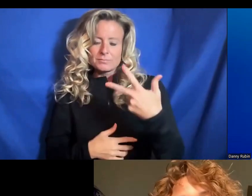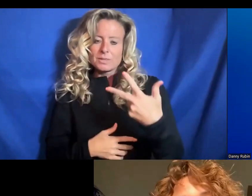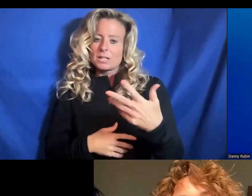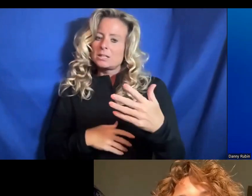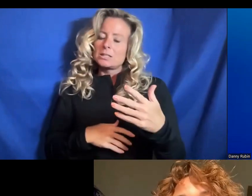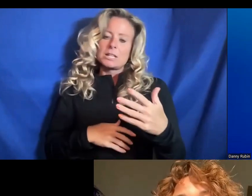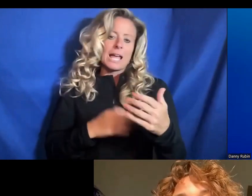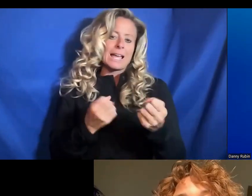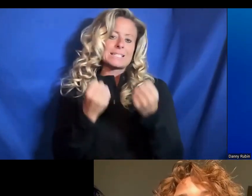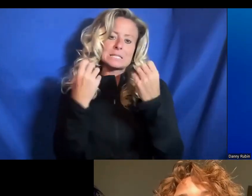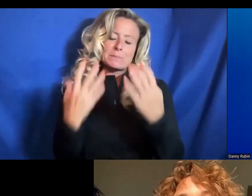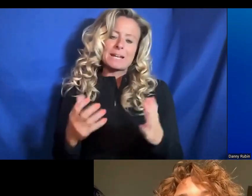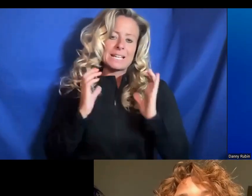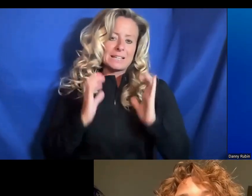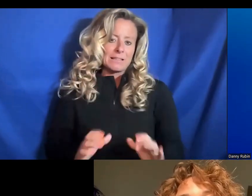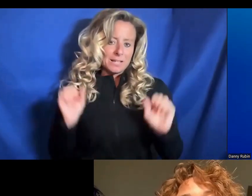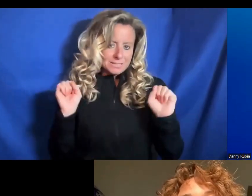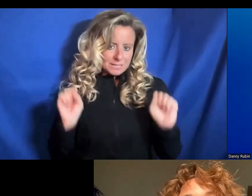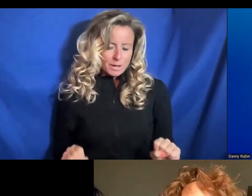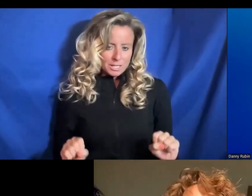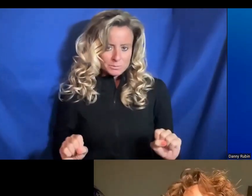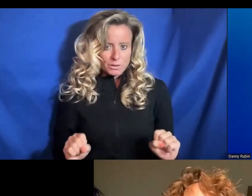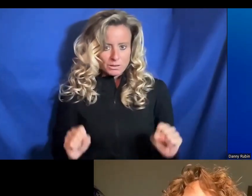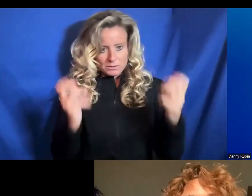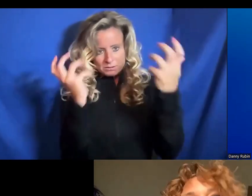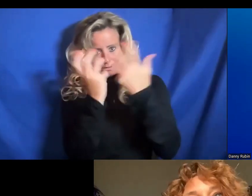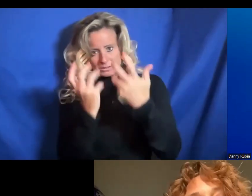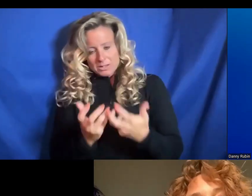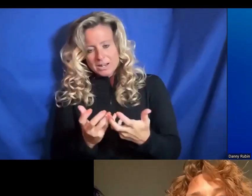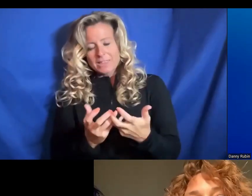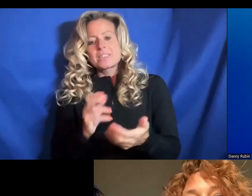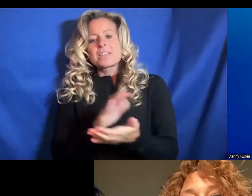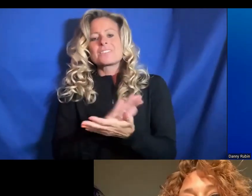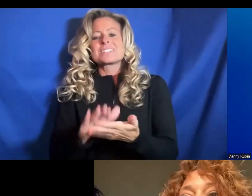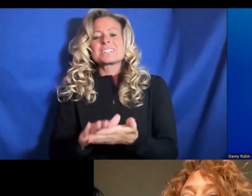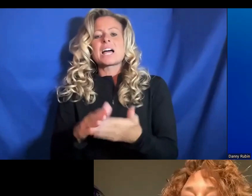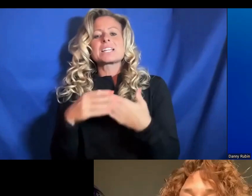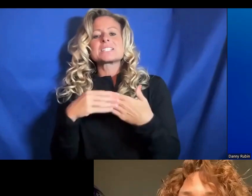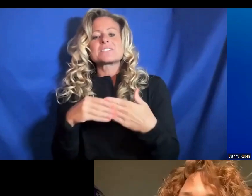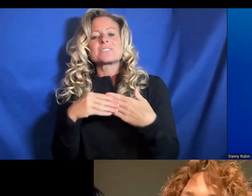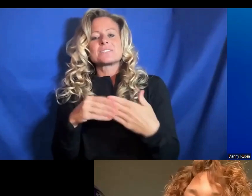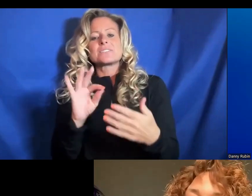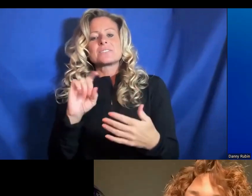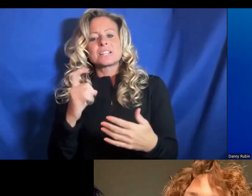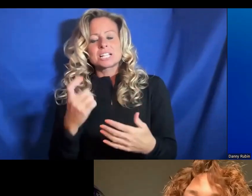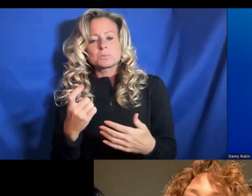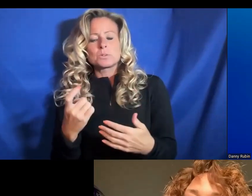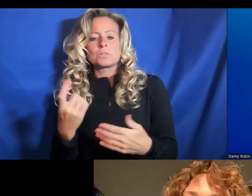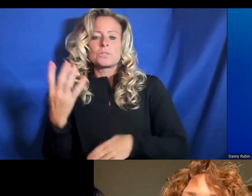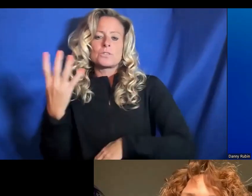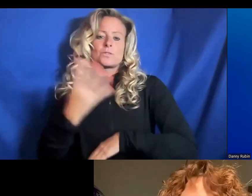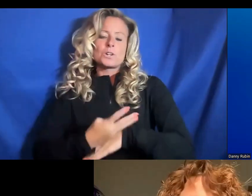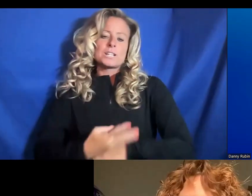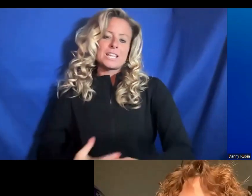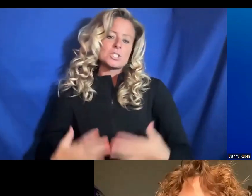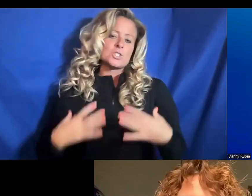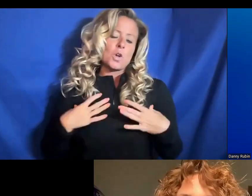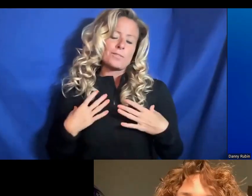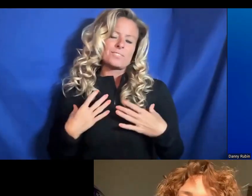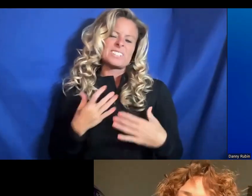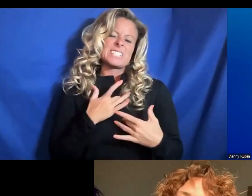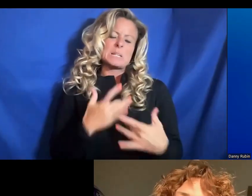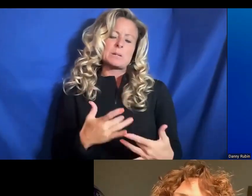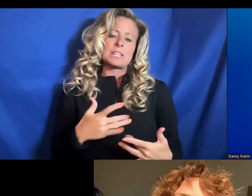they can in. And then they have a nice flexible 4 days off. They usually book their vacations around then, things like